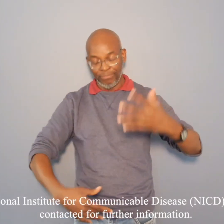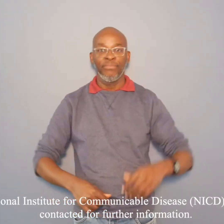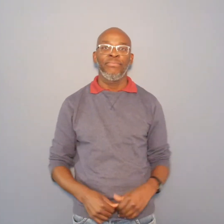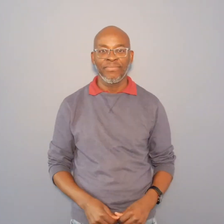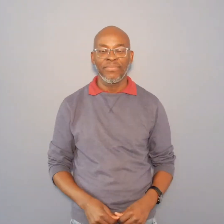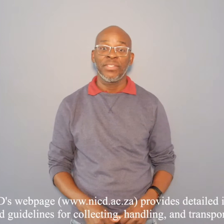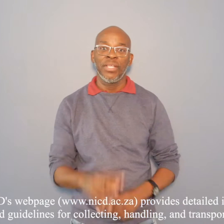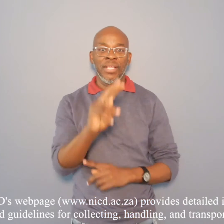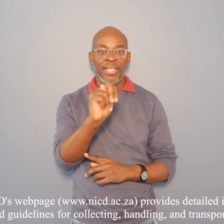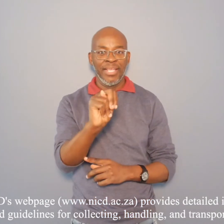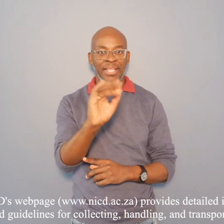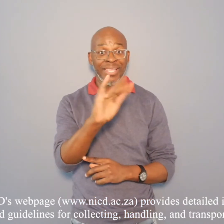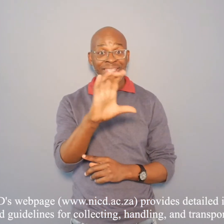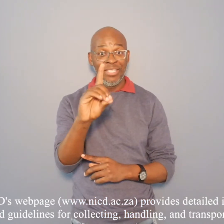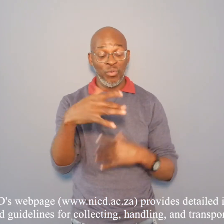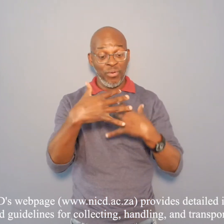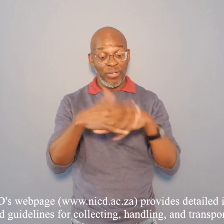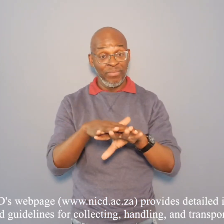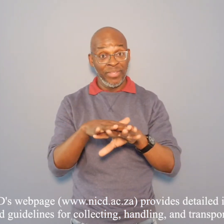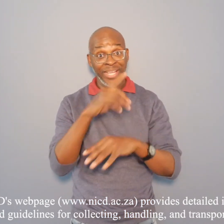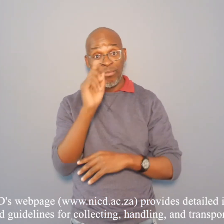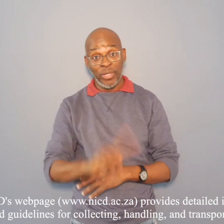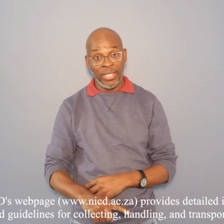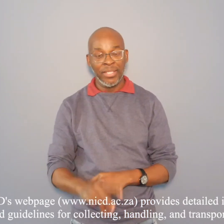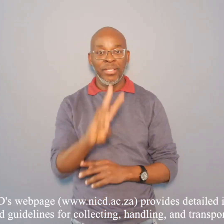The NICD's website is